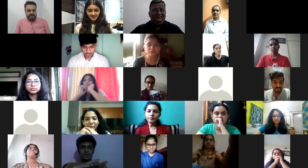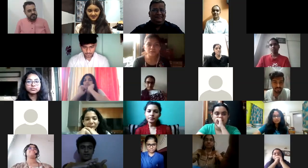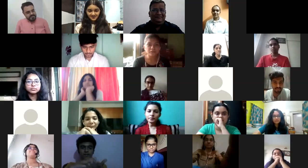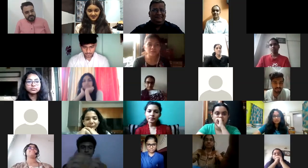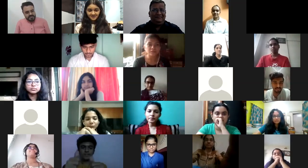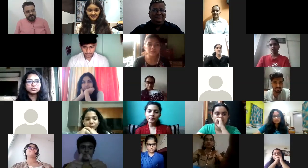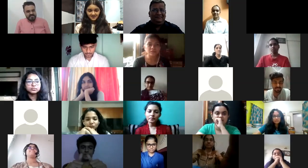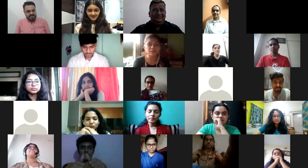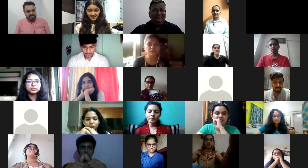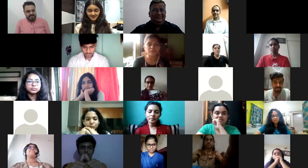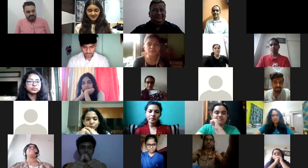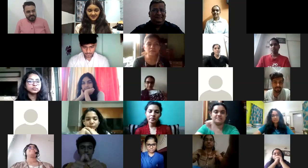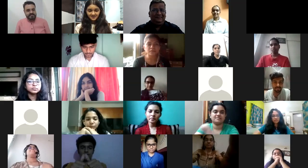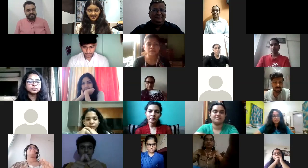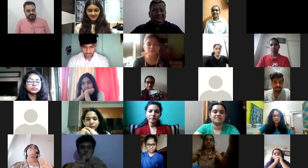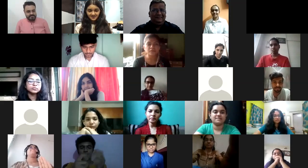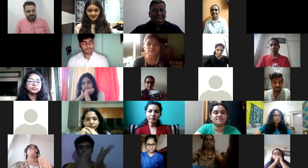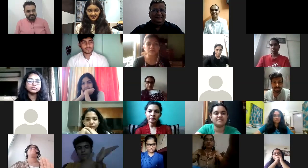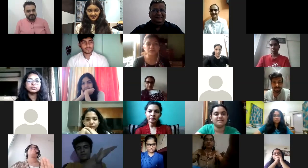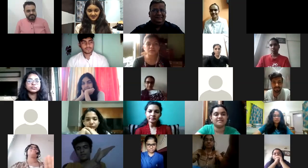H A